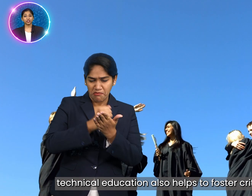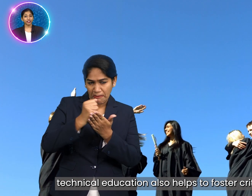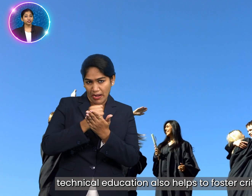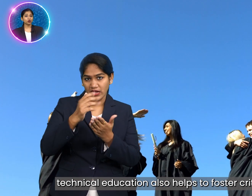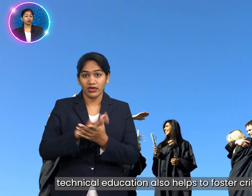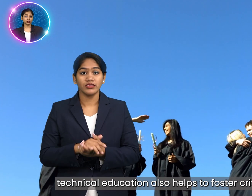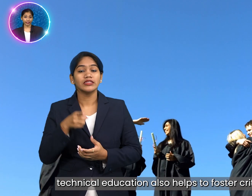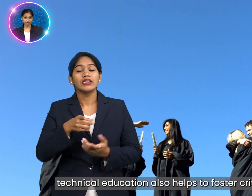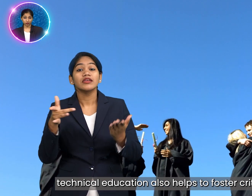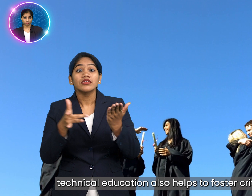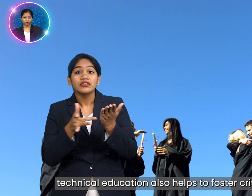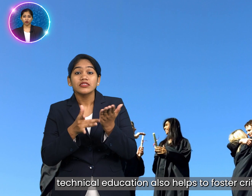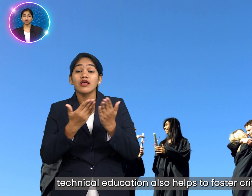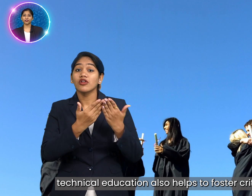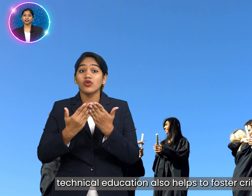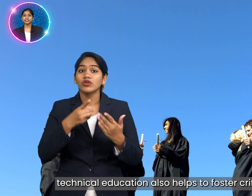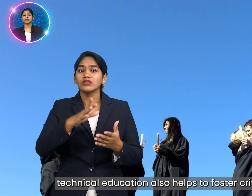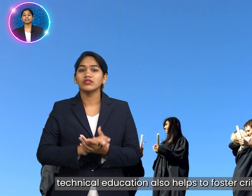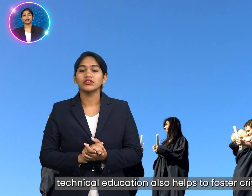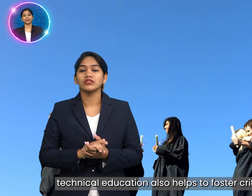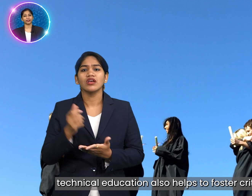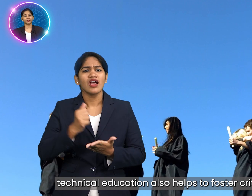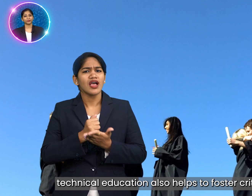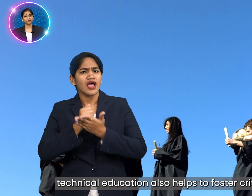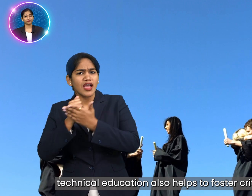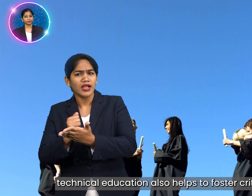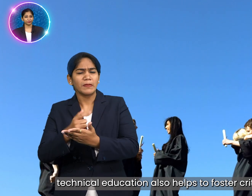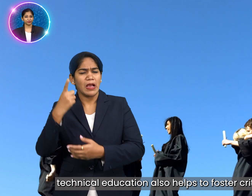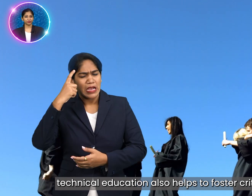technical education also helps to foster critical thinking